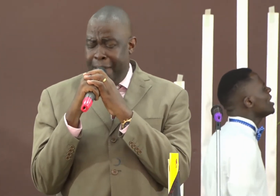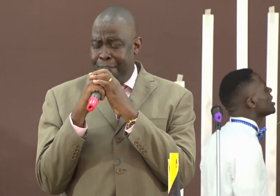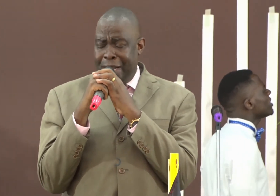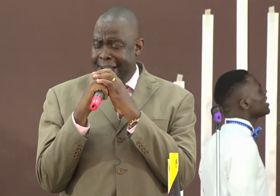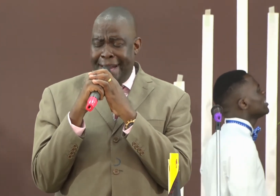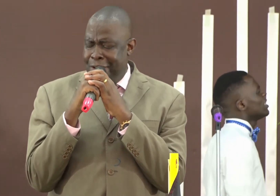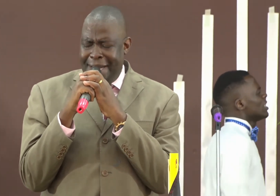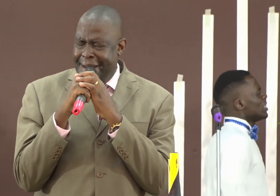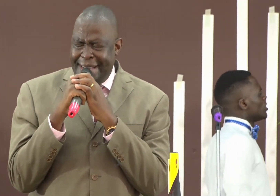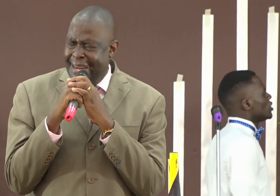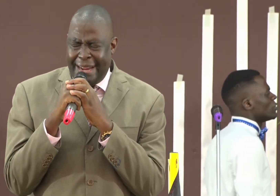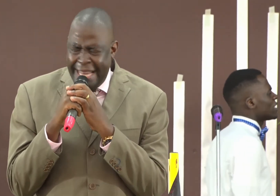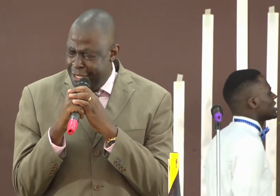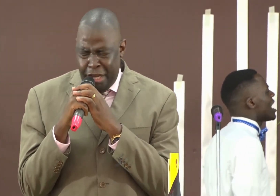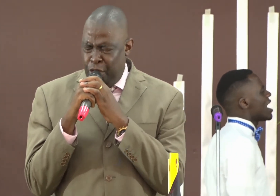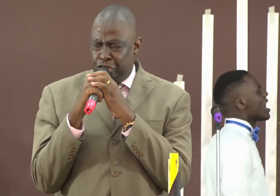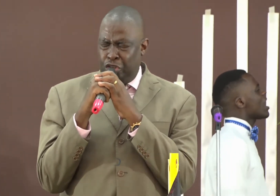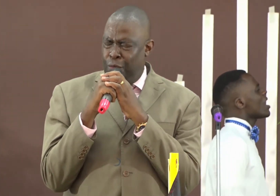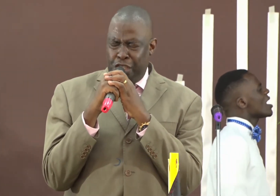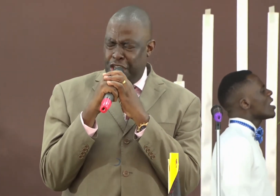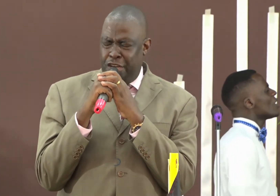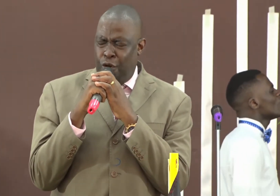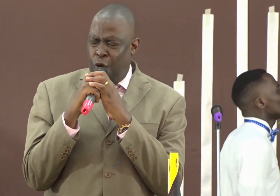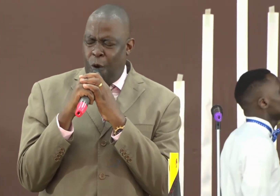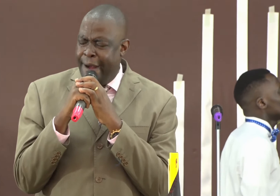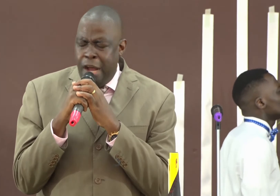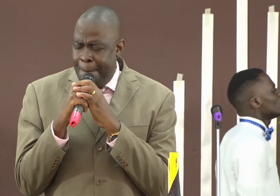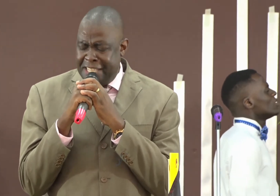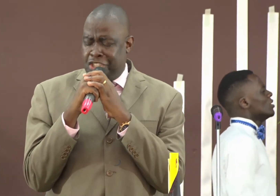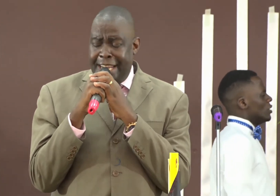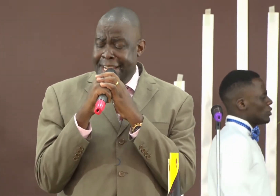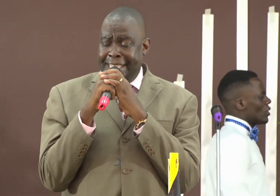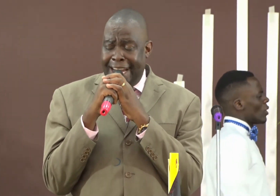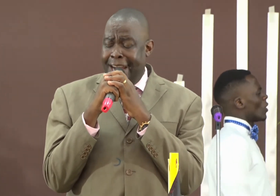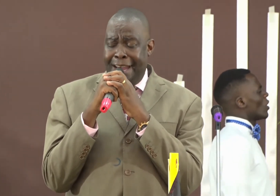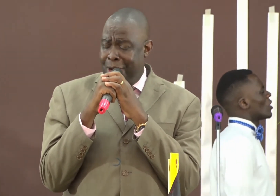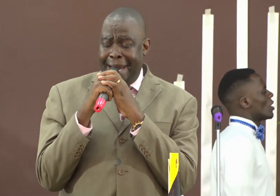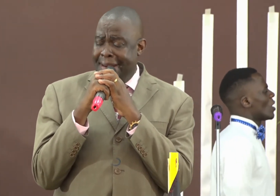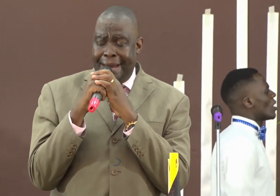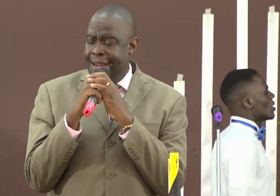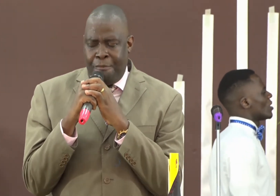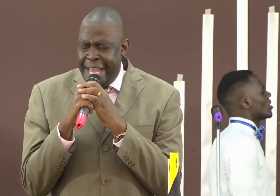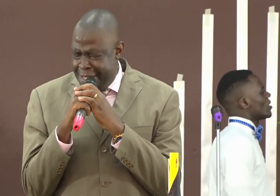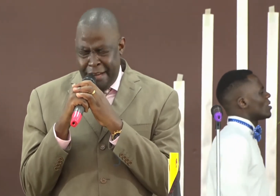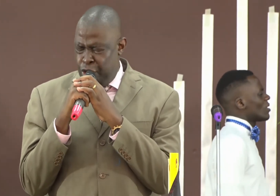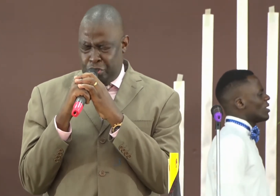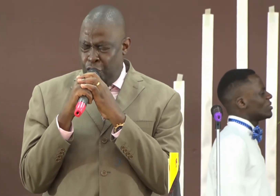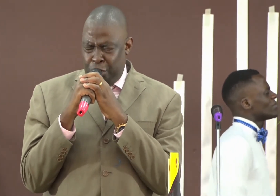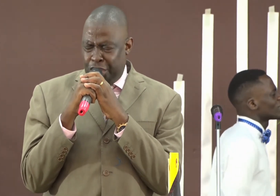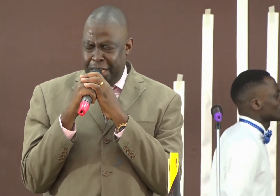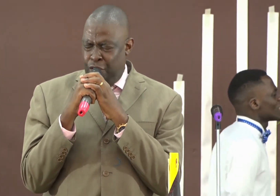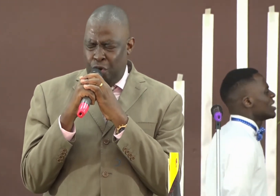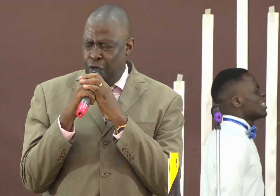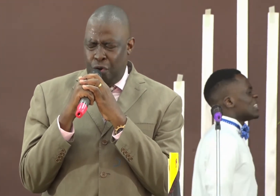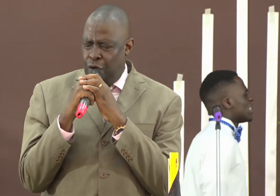Eyo mambo kaga Uganda Yemosomo tindo Maserengeta ga Uganda